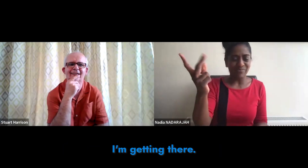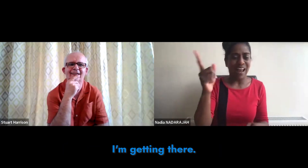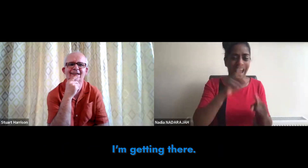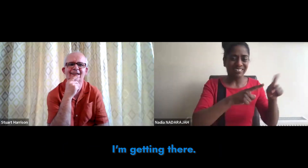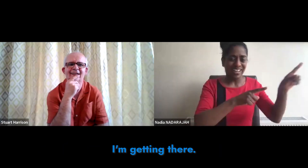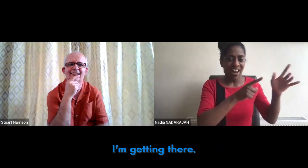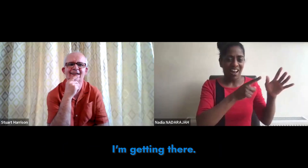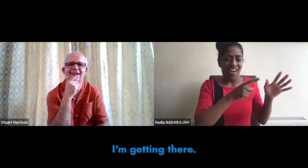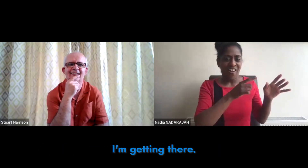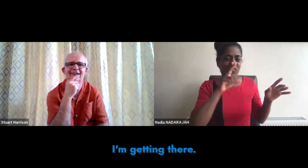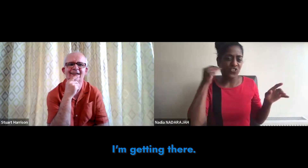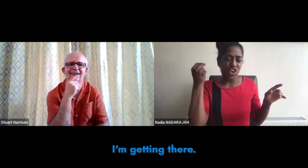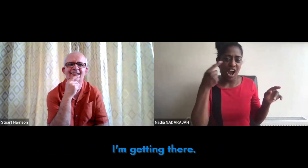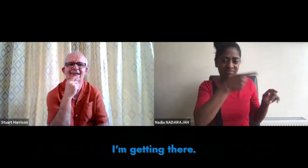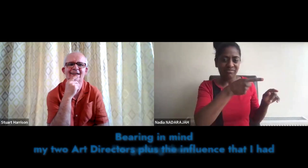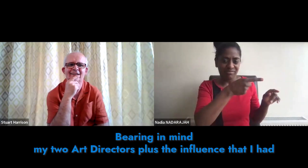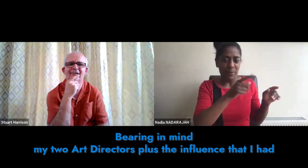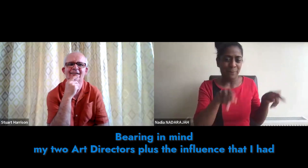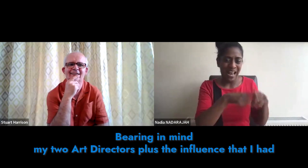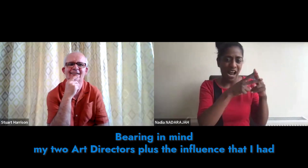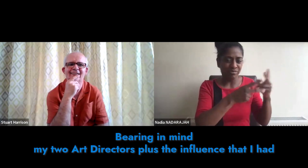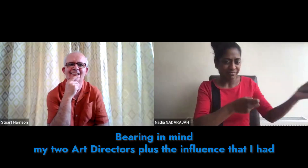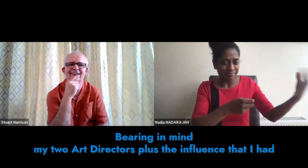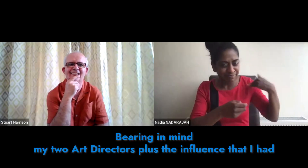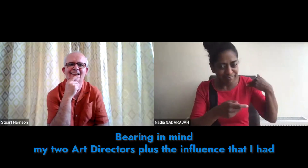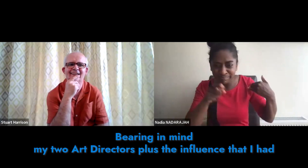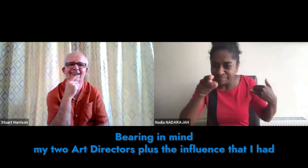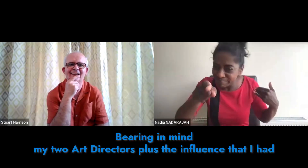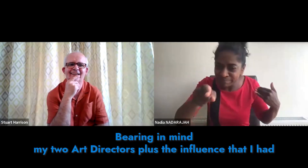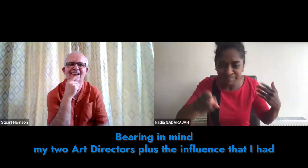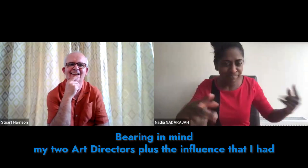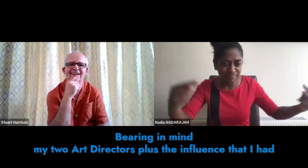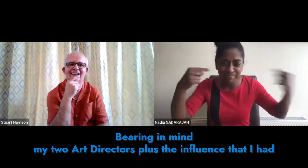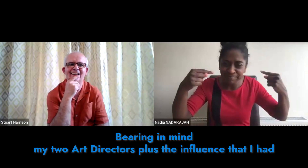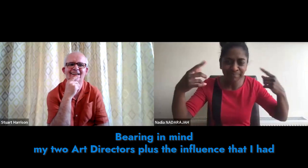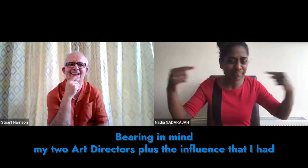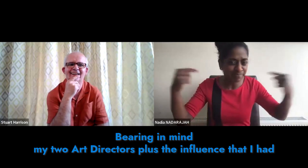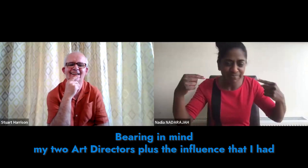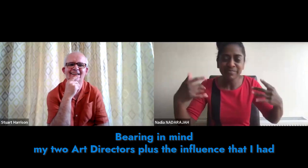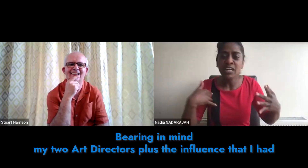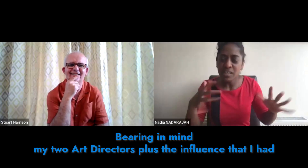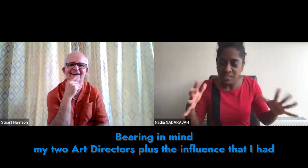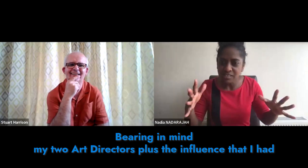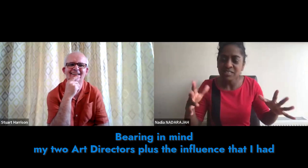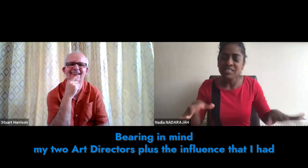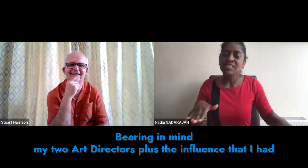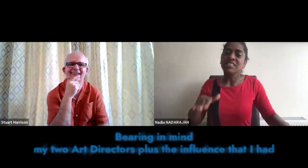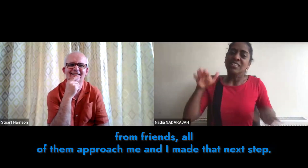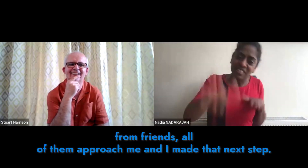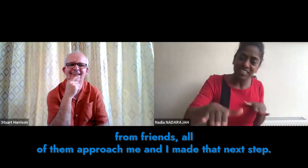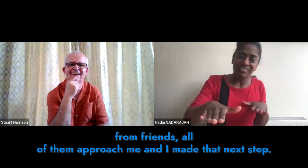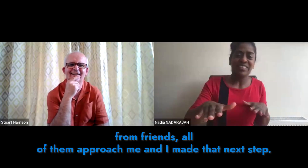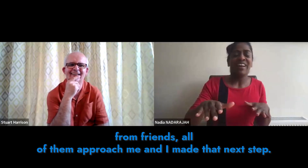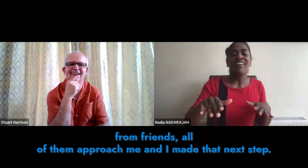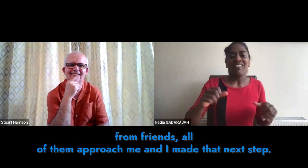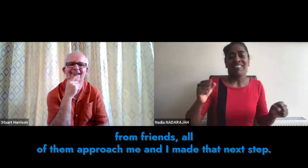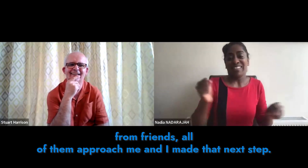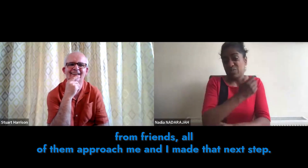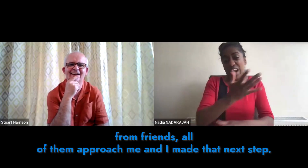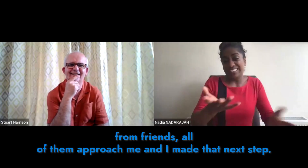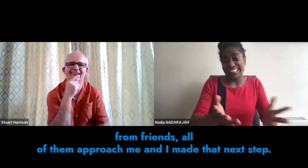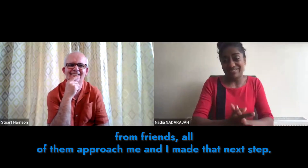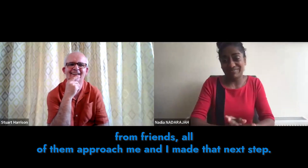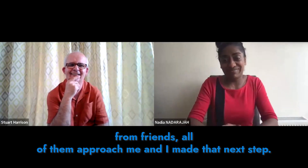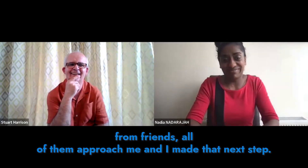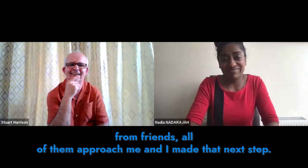I'm getting there. Bearing in mind my two art directors, plus the influence that I have from France, all of